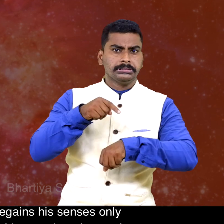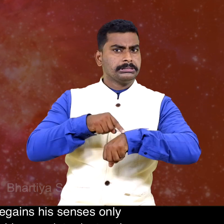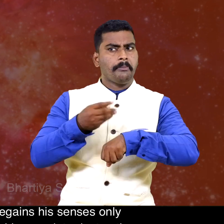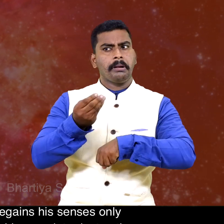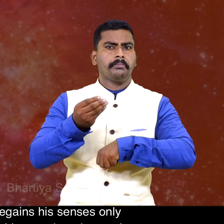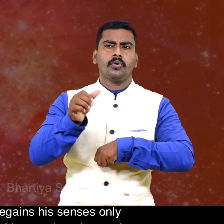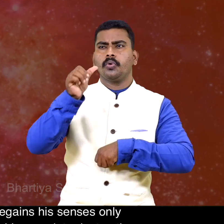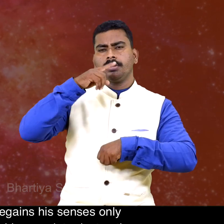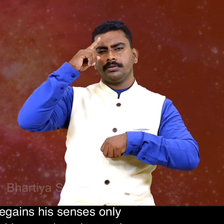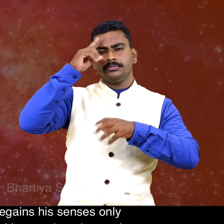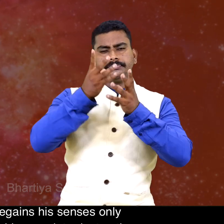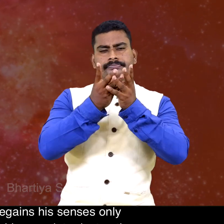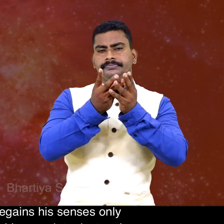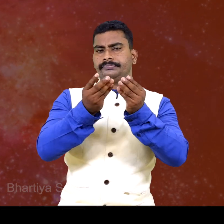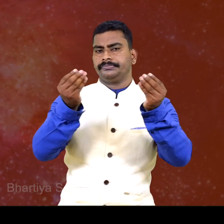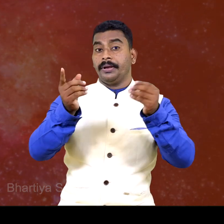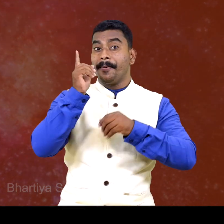his complete destruction.